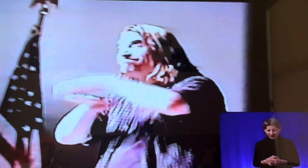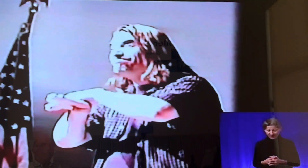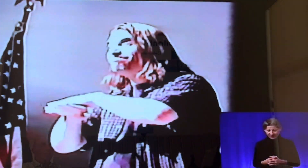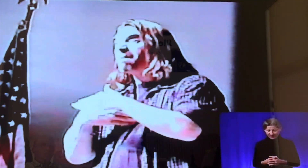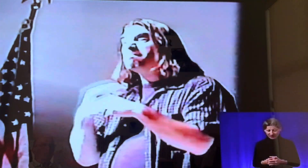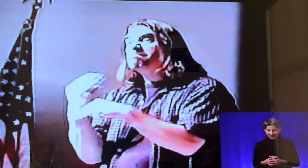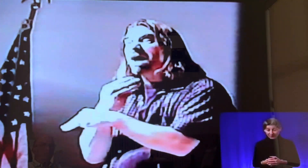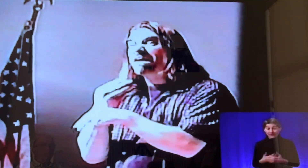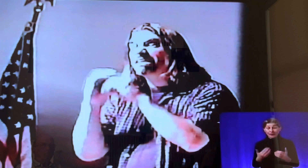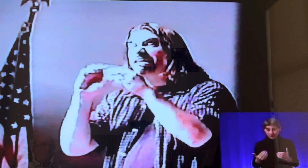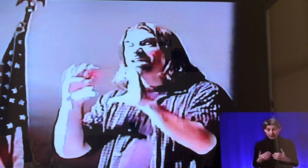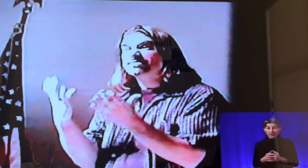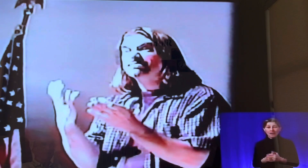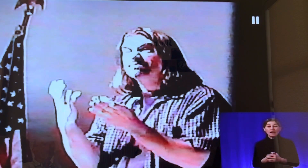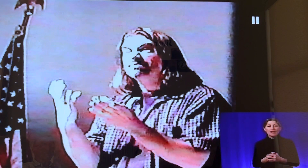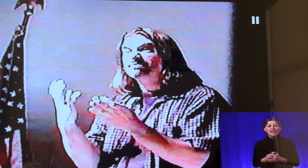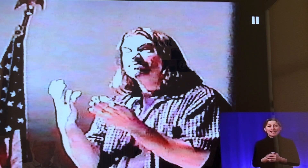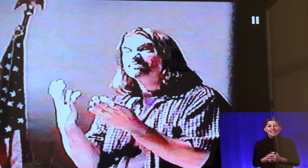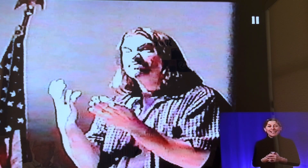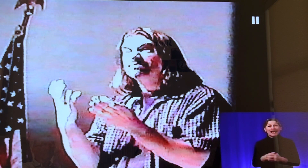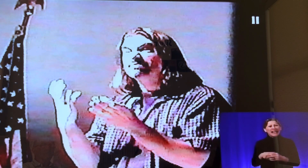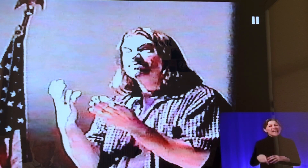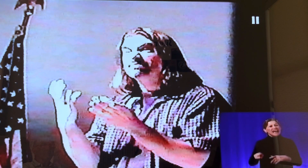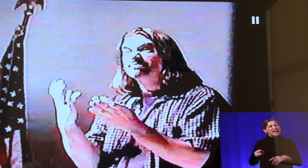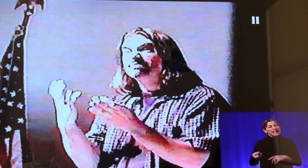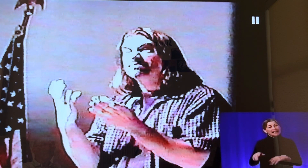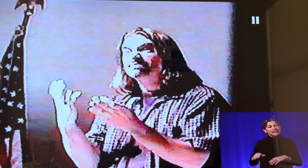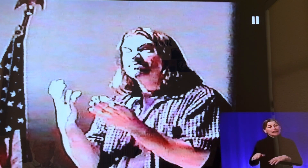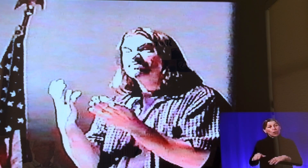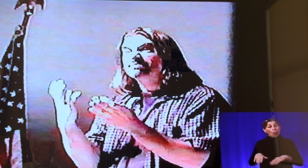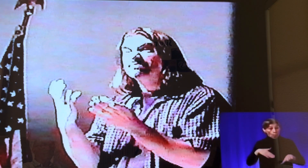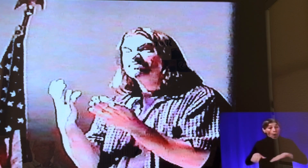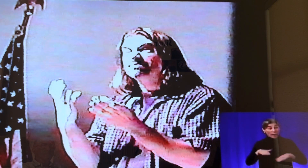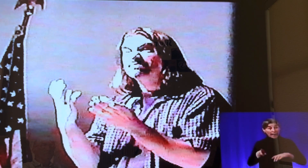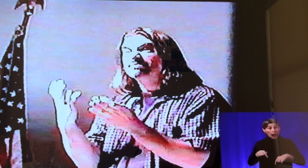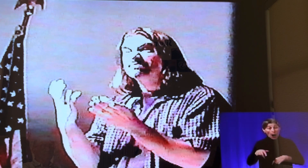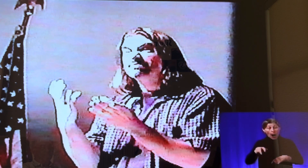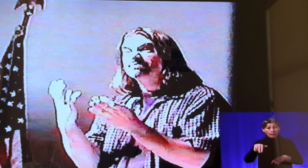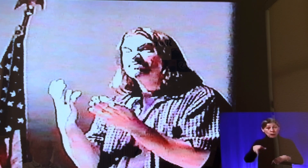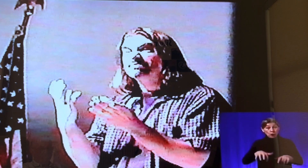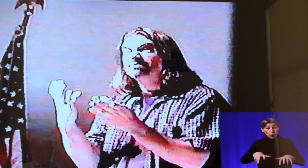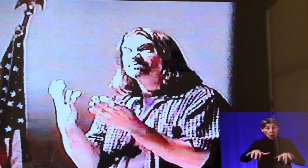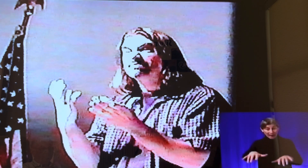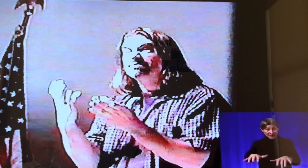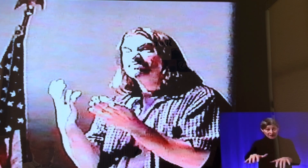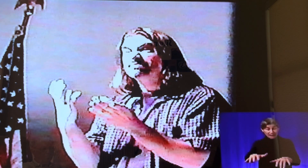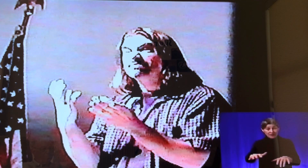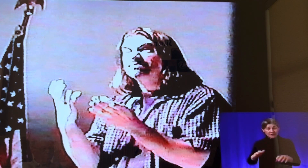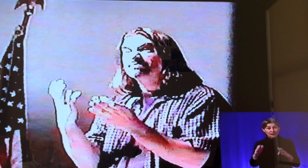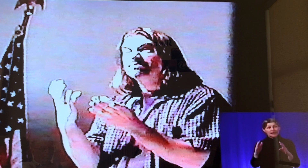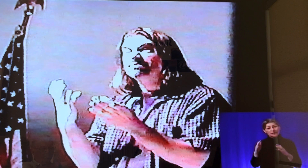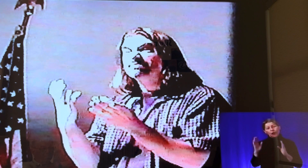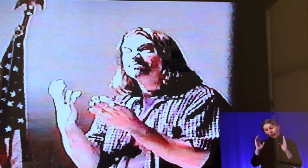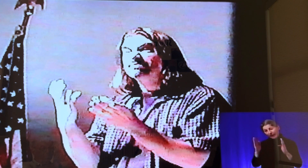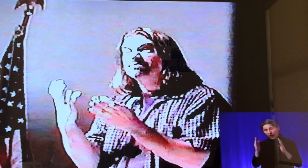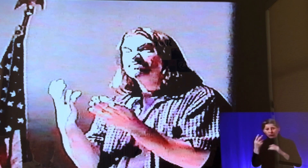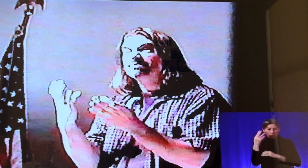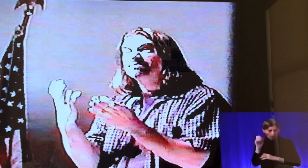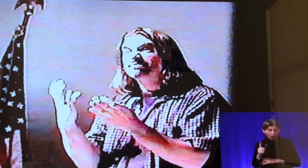Now, he's walking up to the audience when he's going down the hall and his stomach is having a party. And